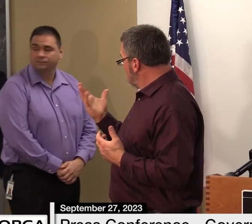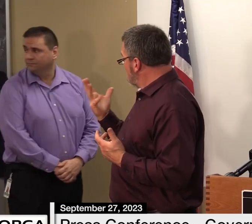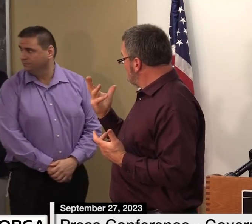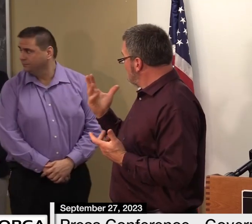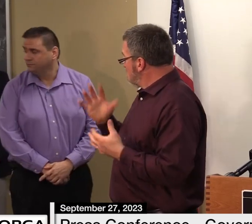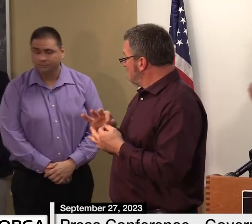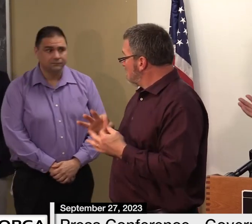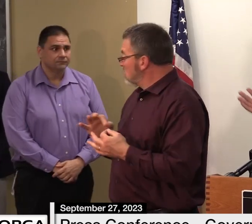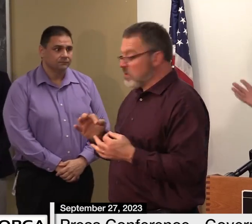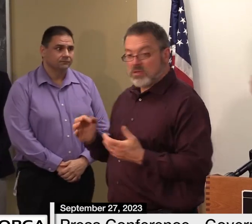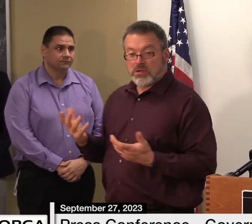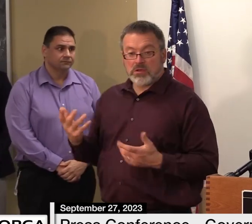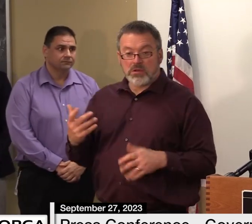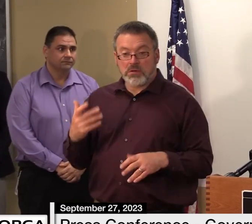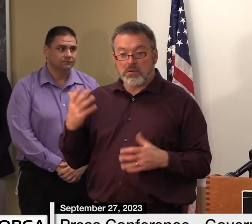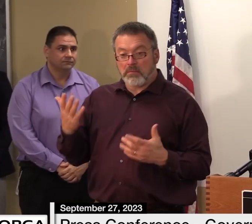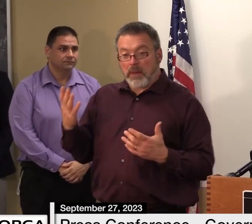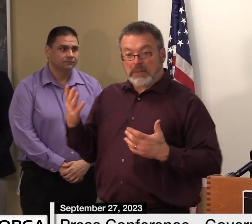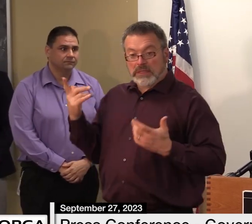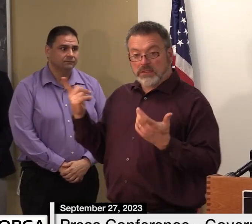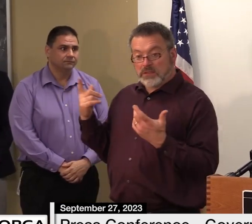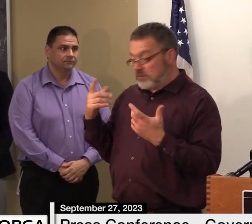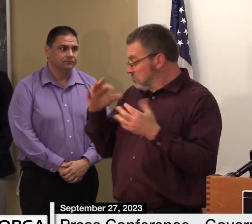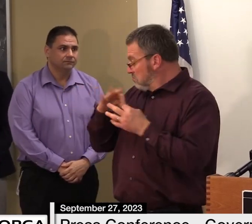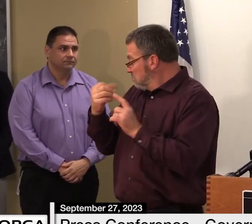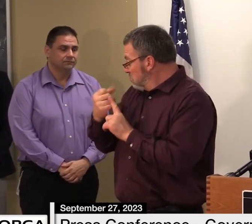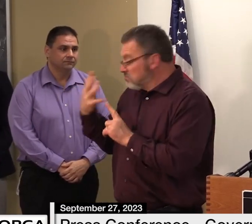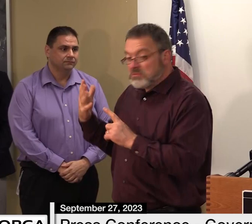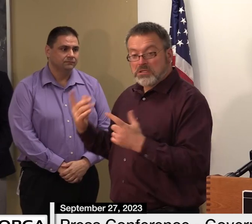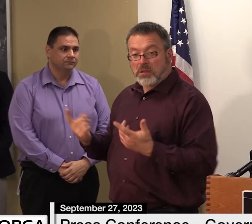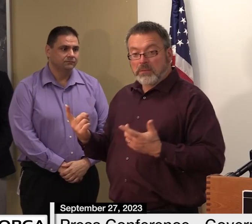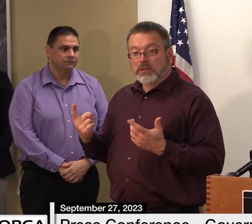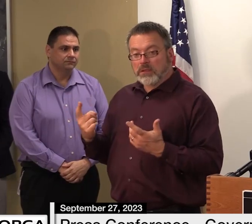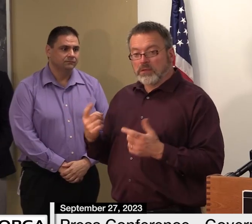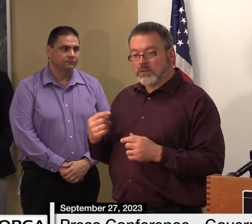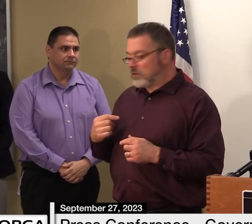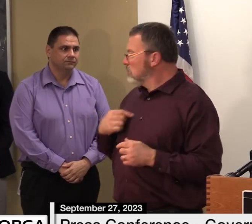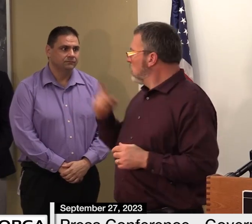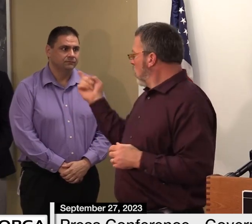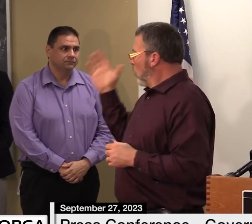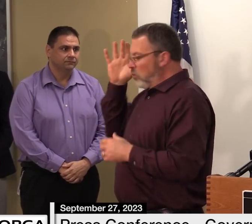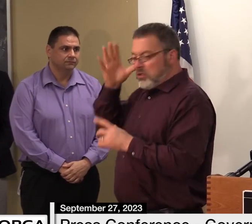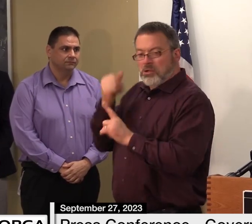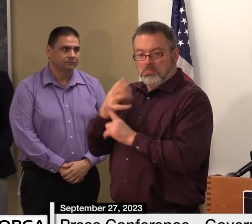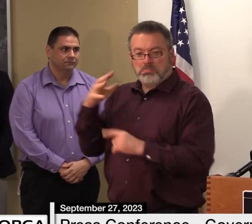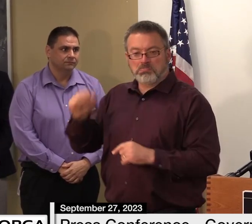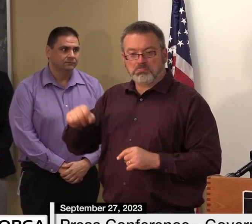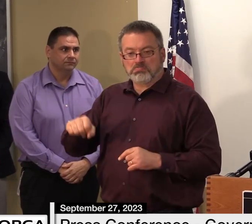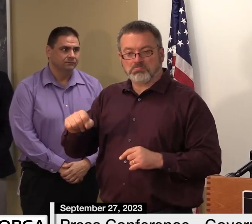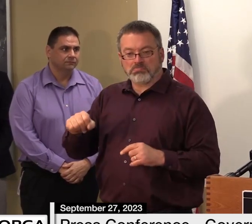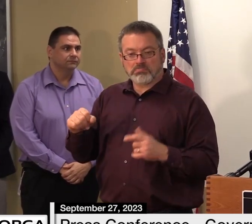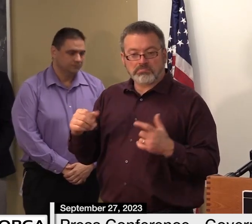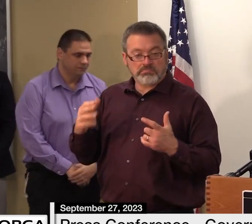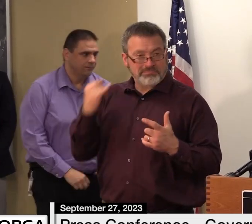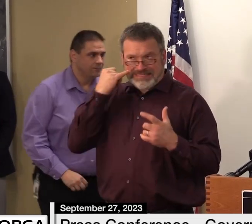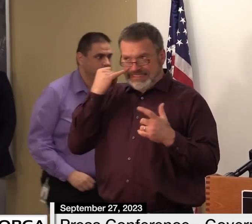maybe while we're on the topic, we'll have General Roy talk about what this means to FEMA as well and to the